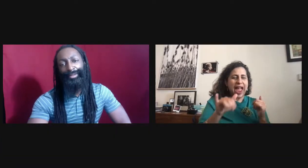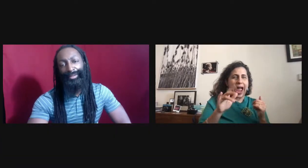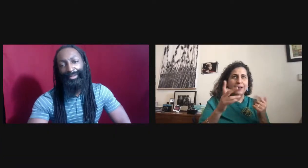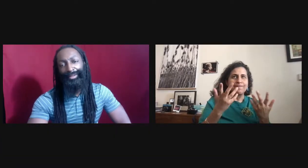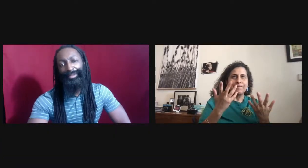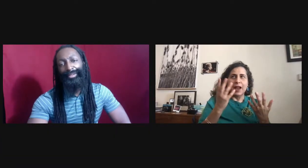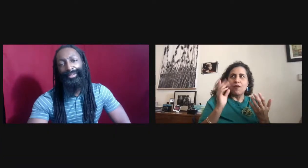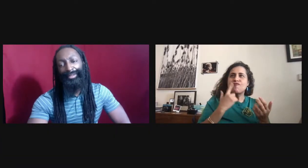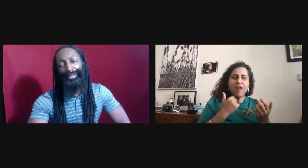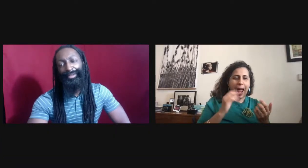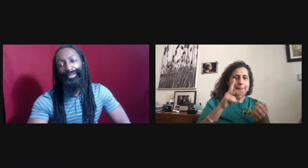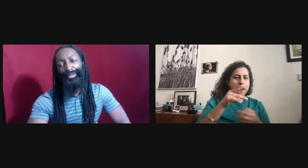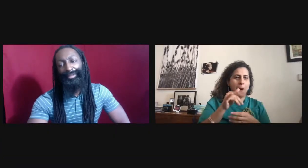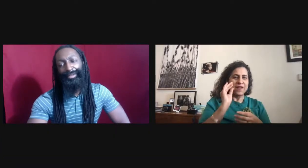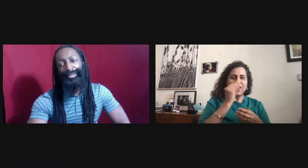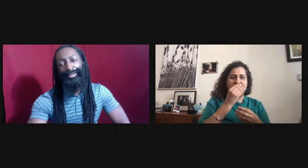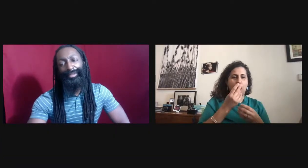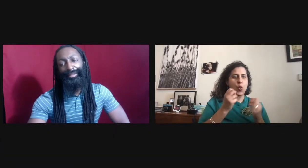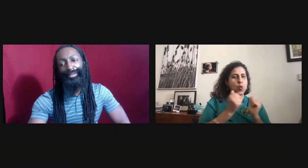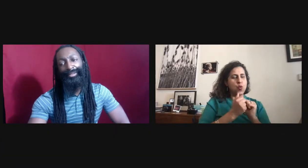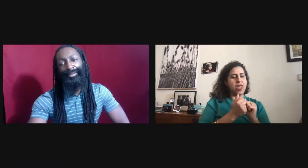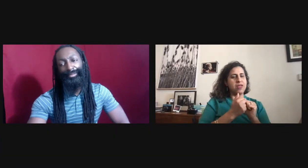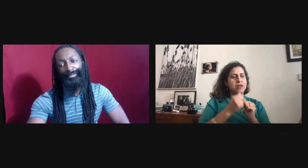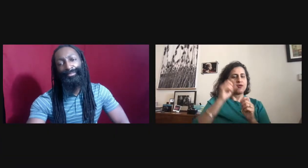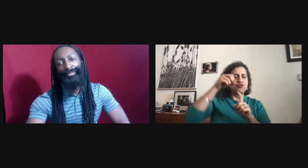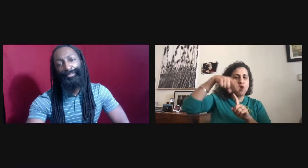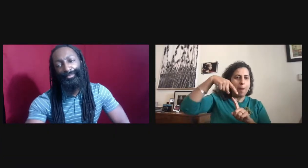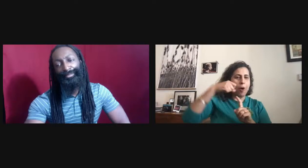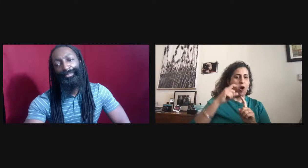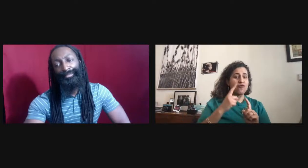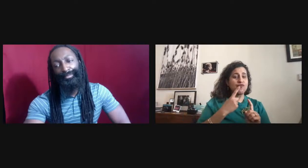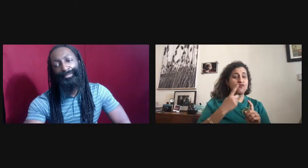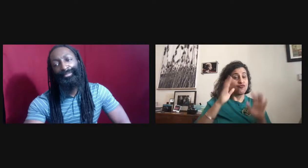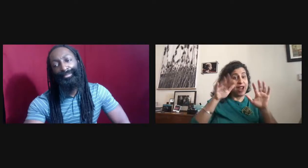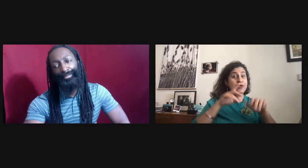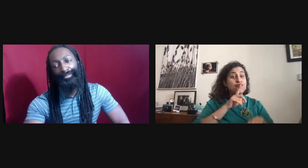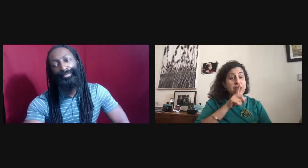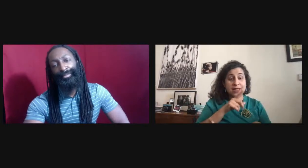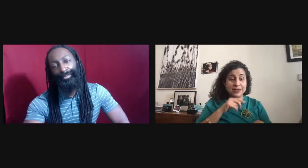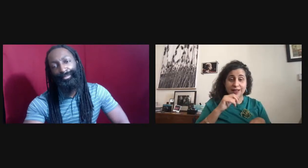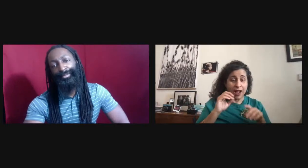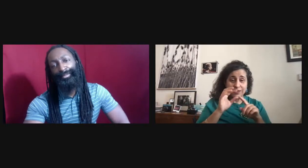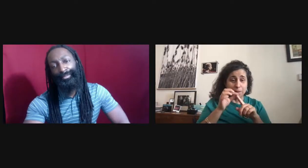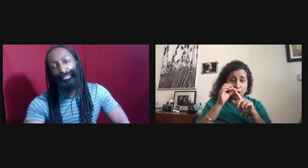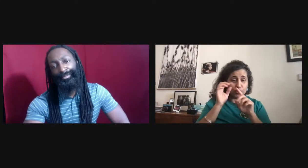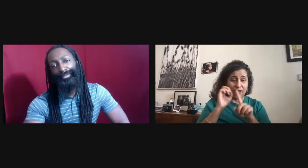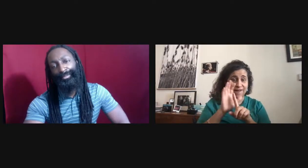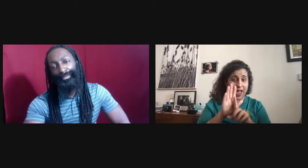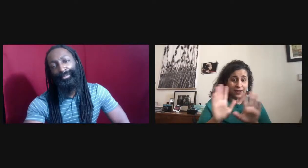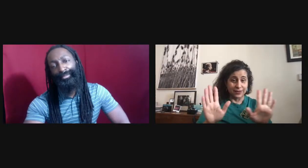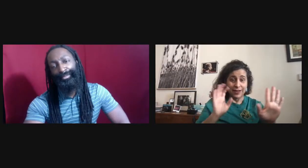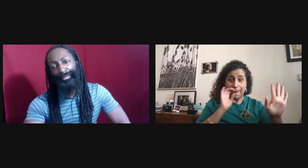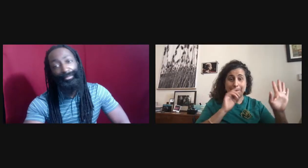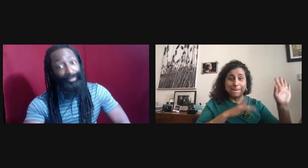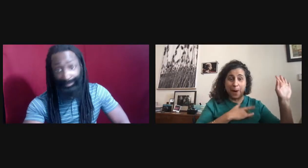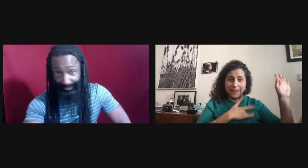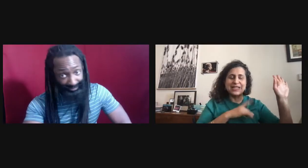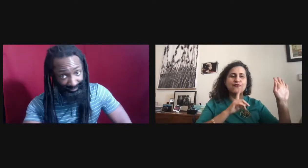them to be able to decipher that for themselves. And so that red shows that frustration, that